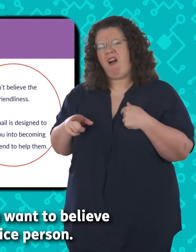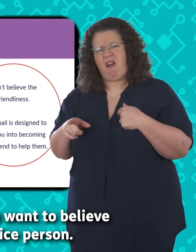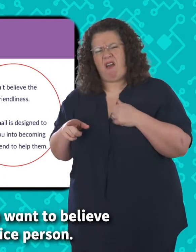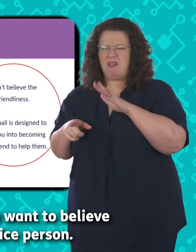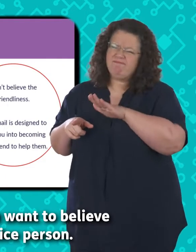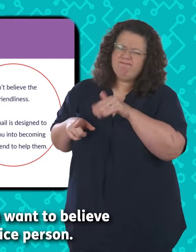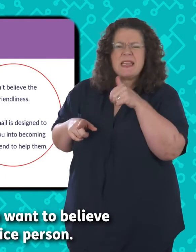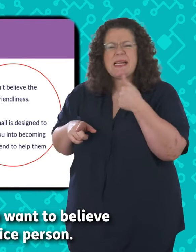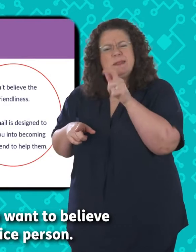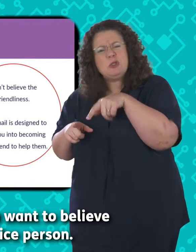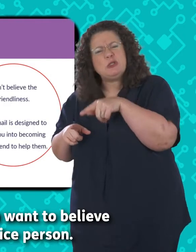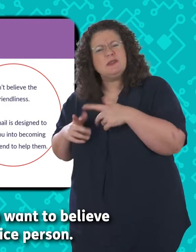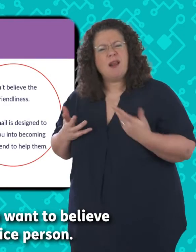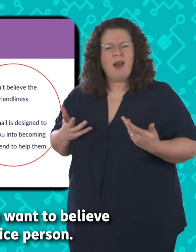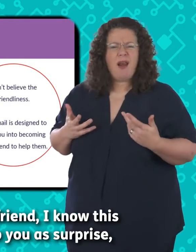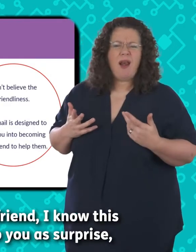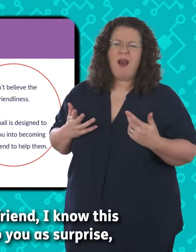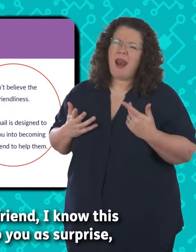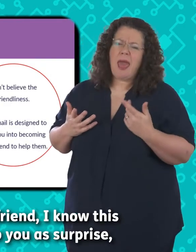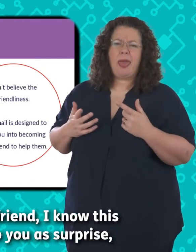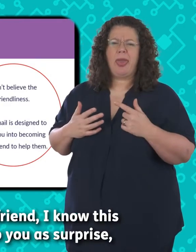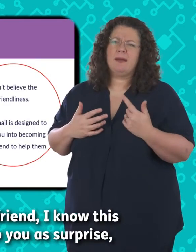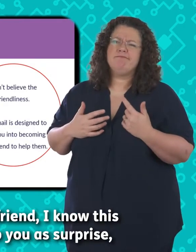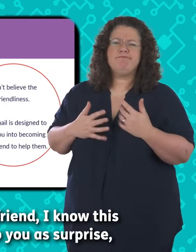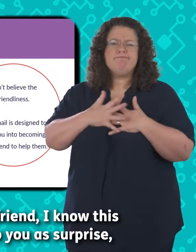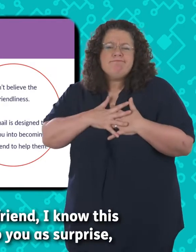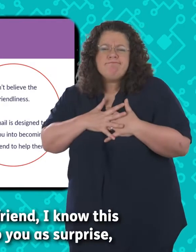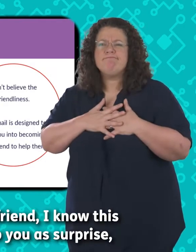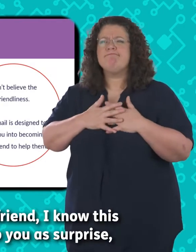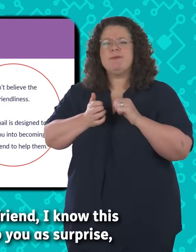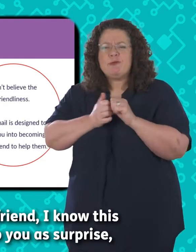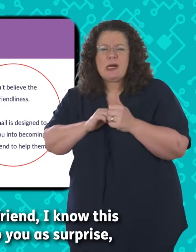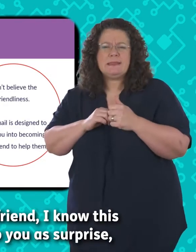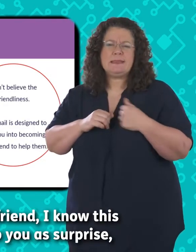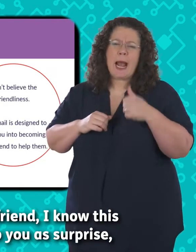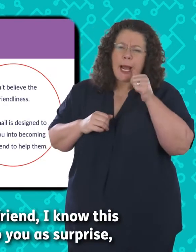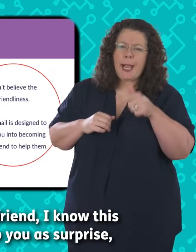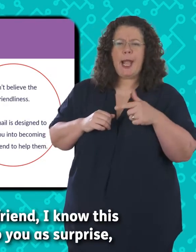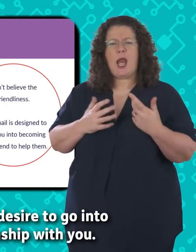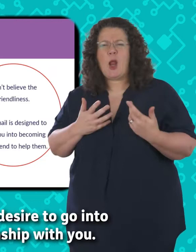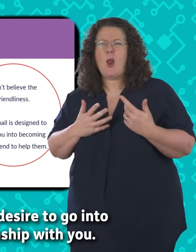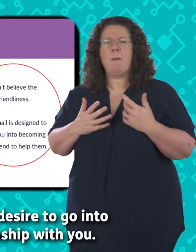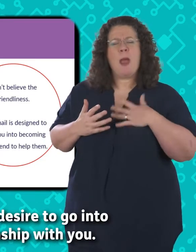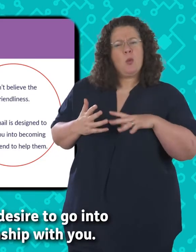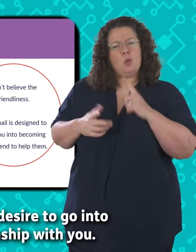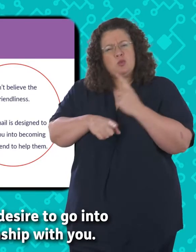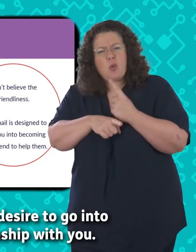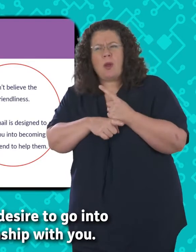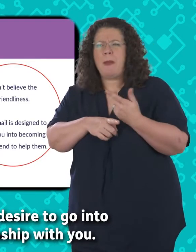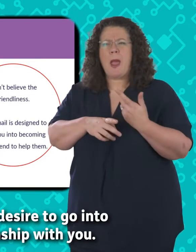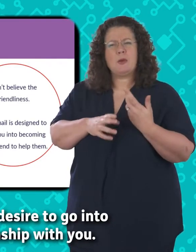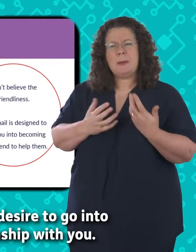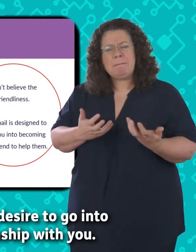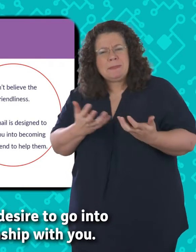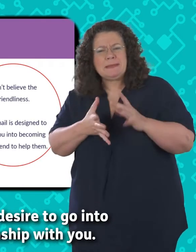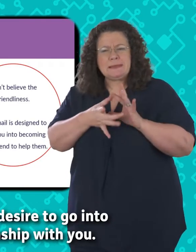want to believe that they're a nice person. It says, "Dear beloved friend, I know this message will come to you as a surprise, but permit me of my desire